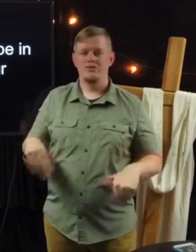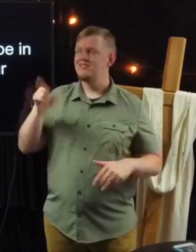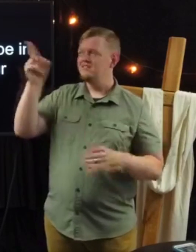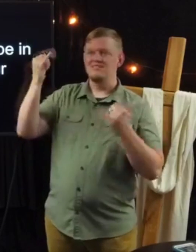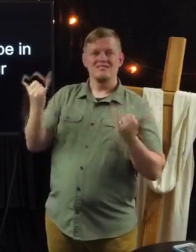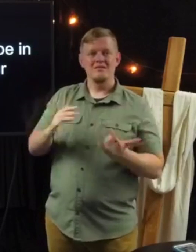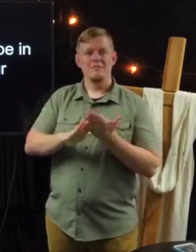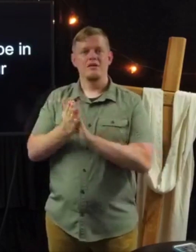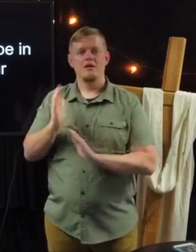That reconciliation,